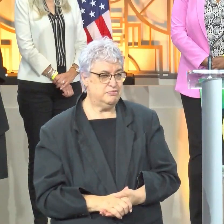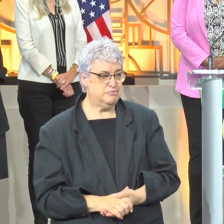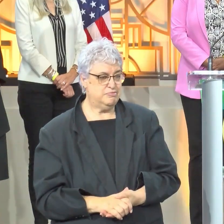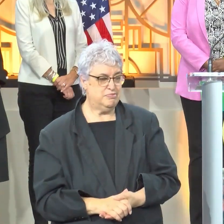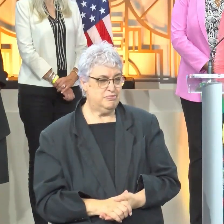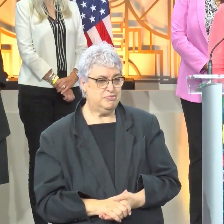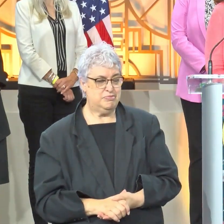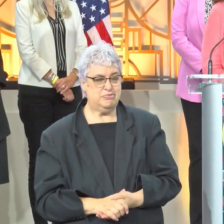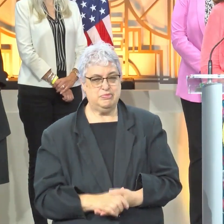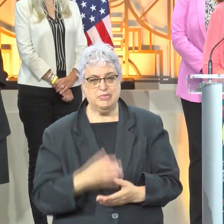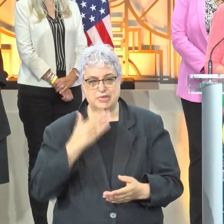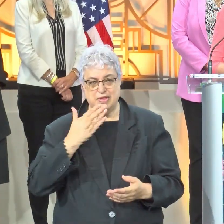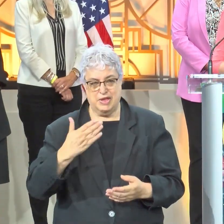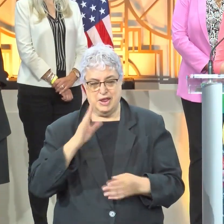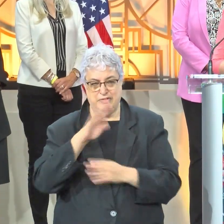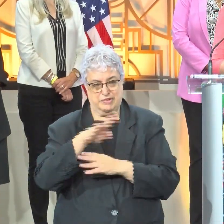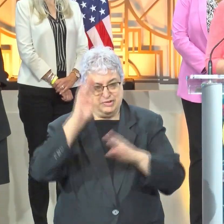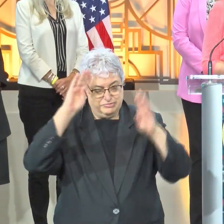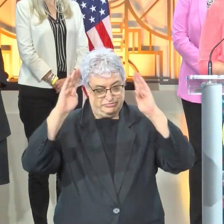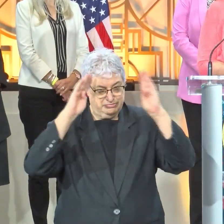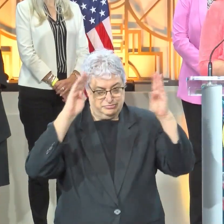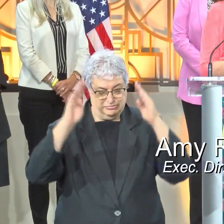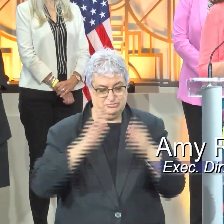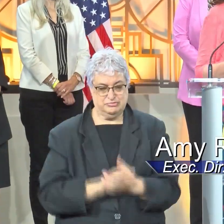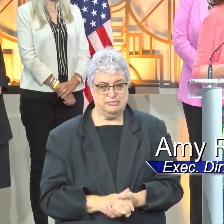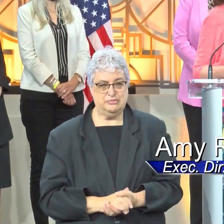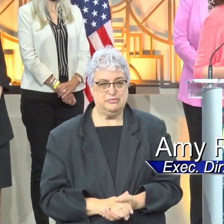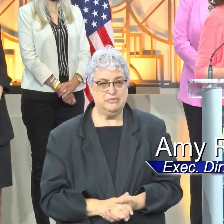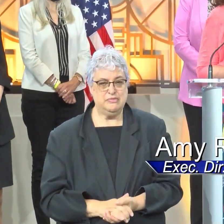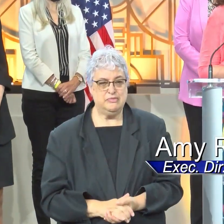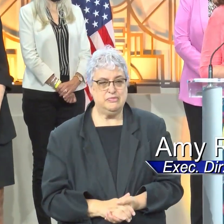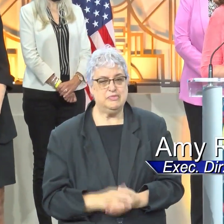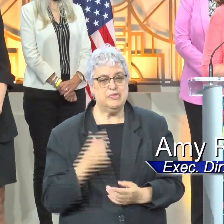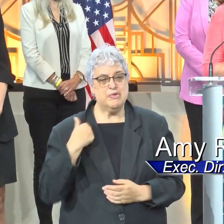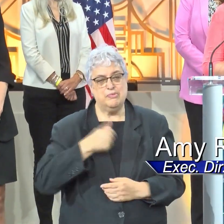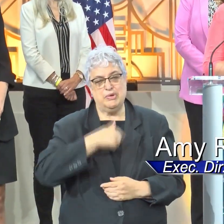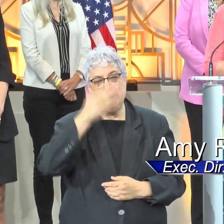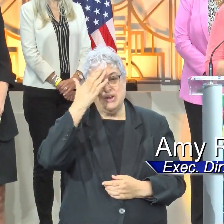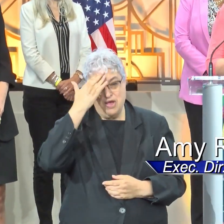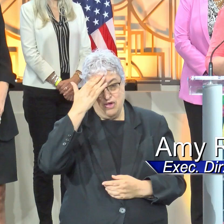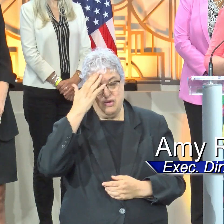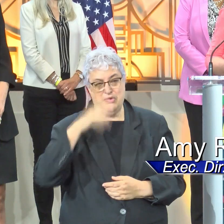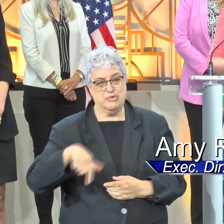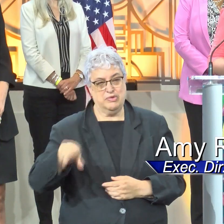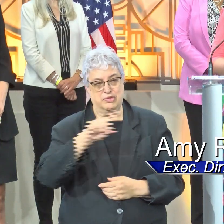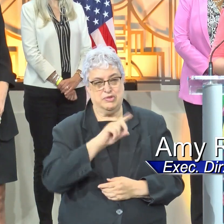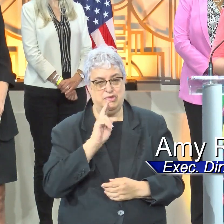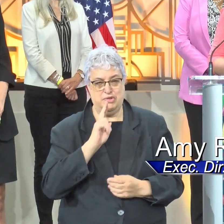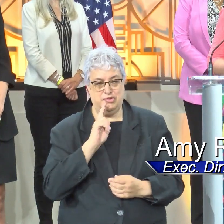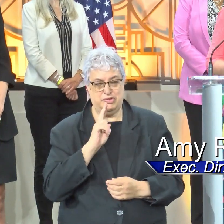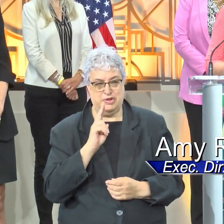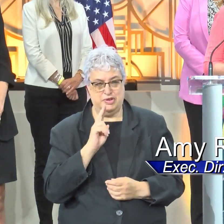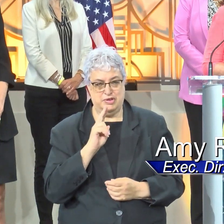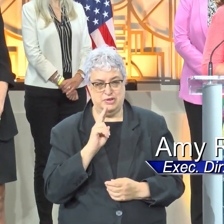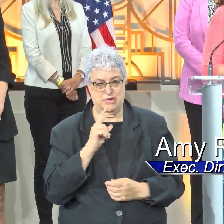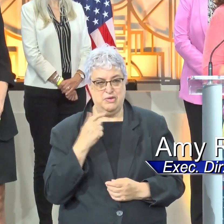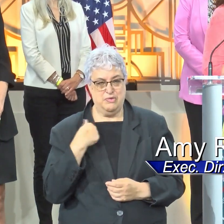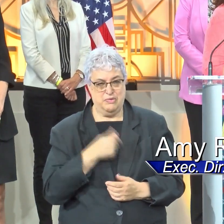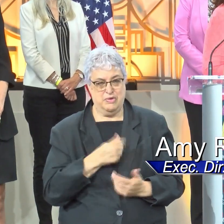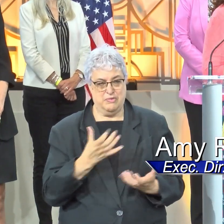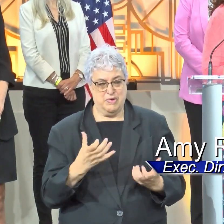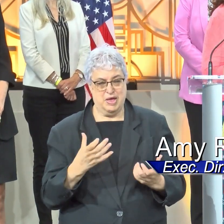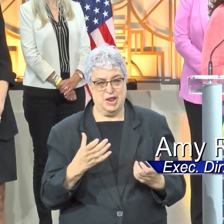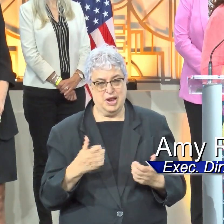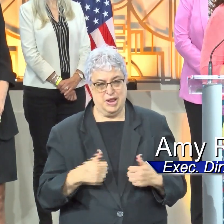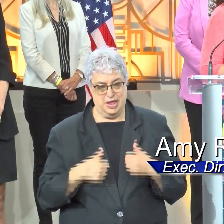Thank you, Mayor. Good afternoon, everybody. We all know that as Houstonians, there is no other place that we would rather live,